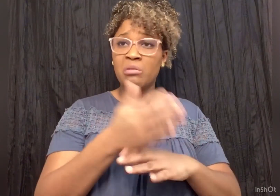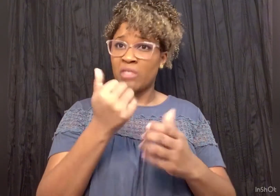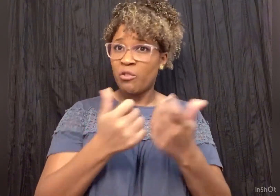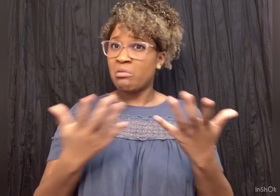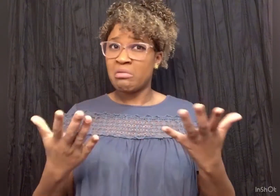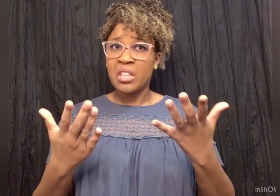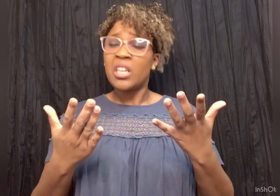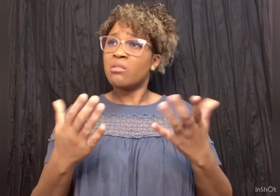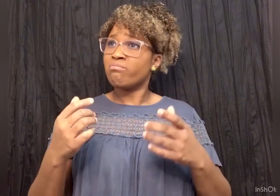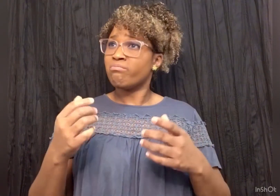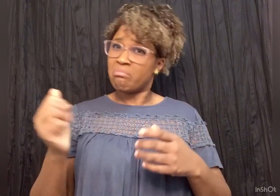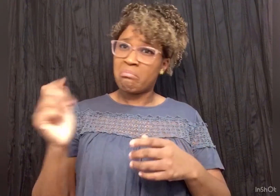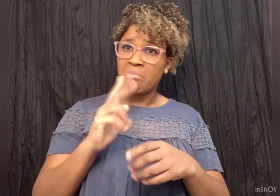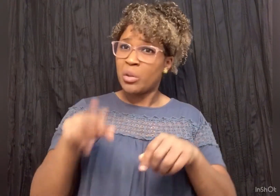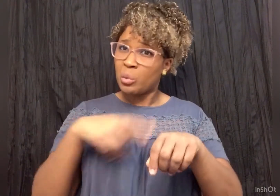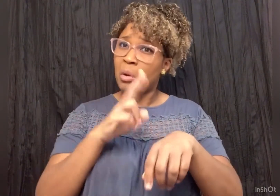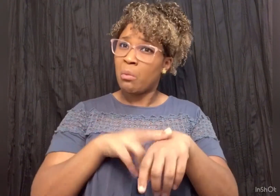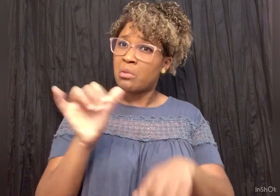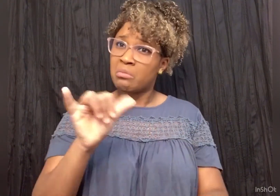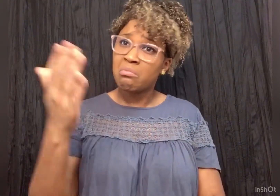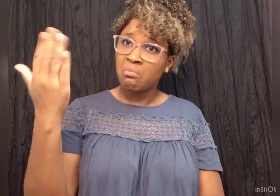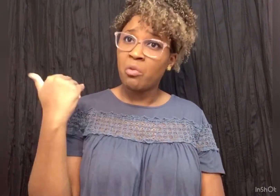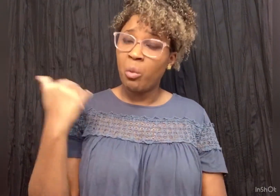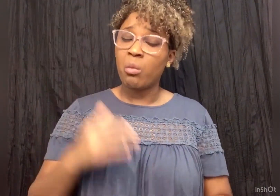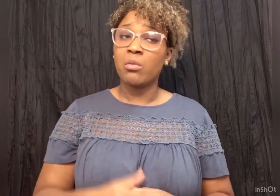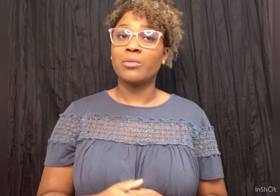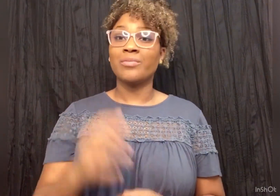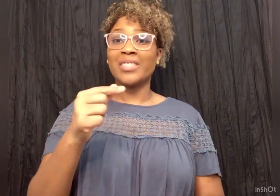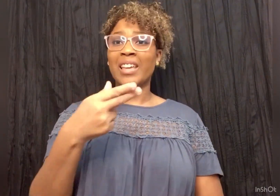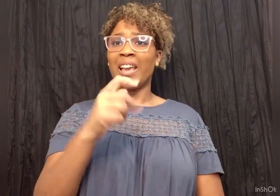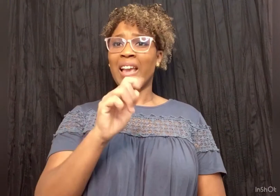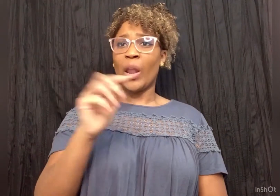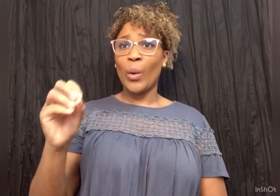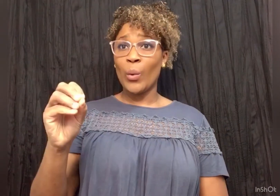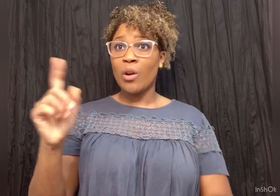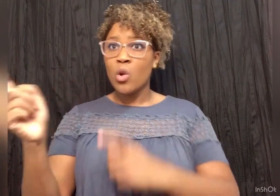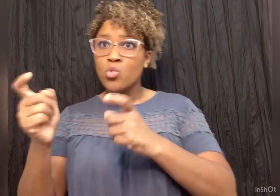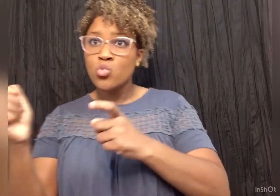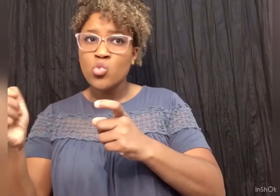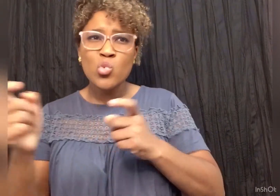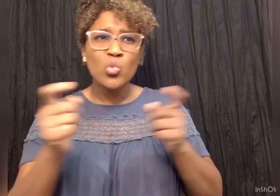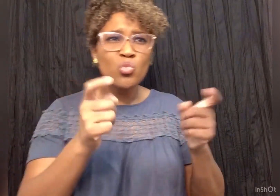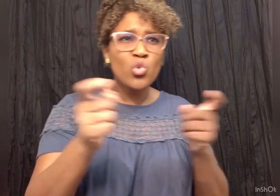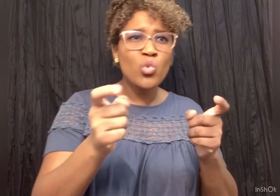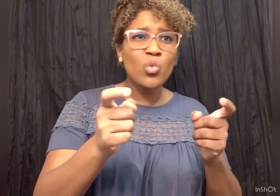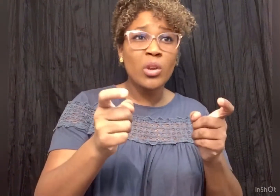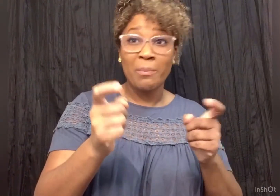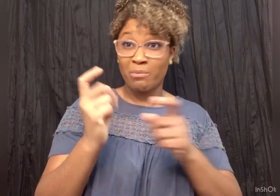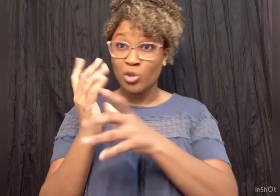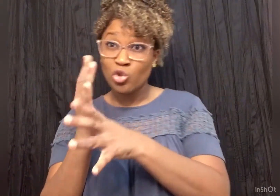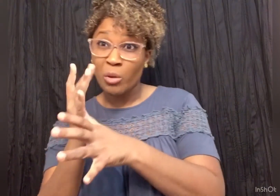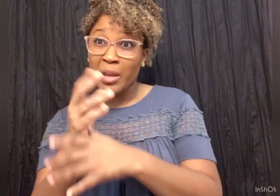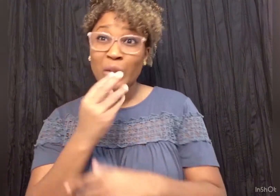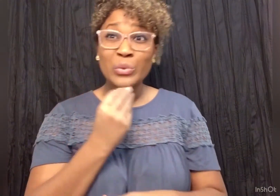as before. The ghetto was ruled by neither German nor Jew. It was ruled